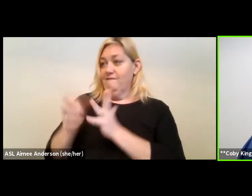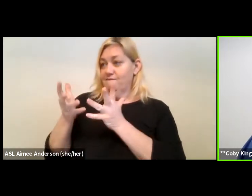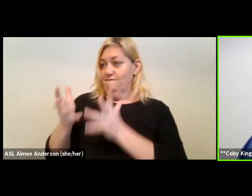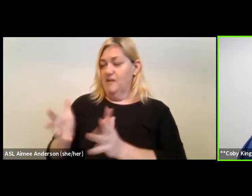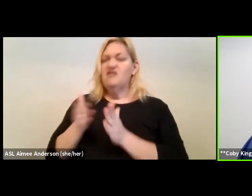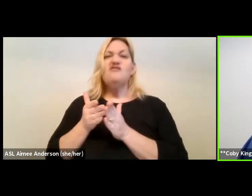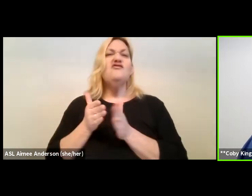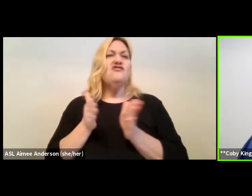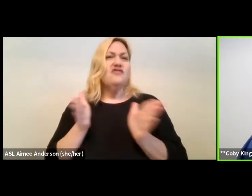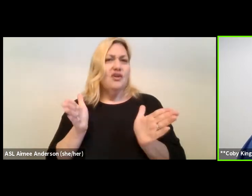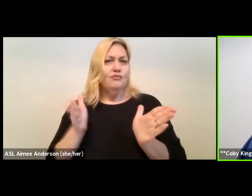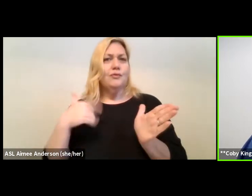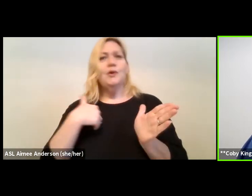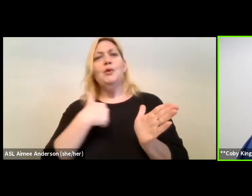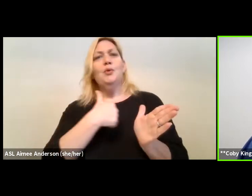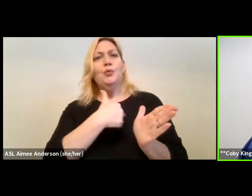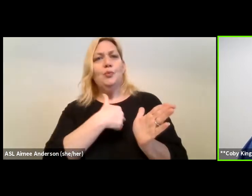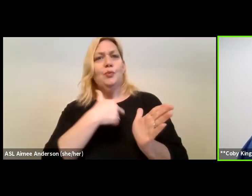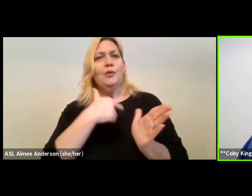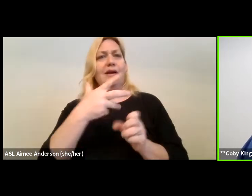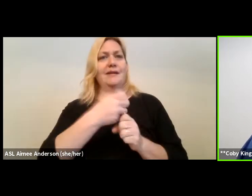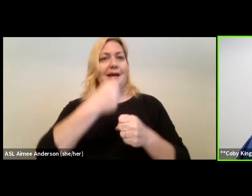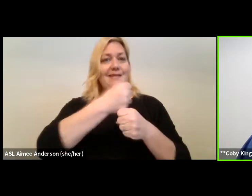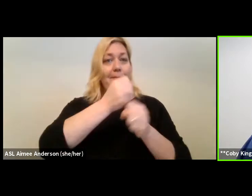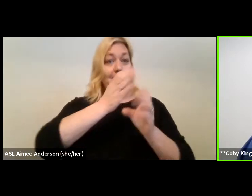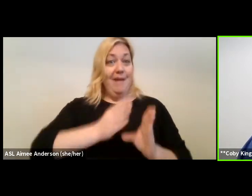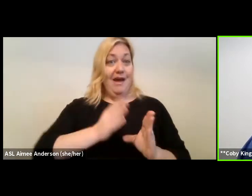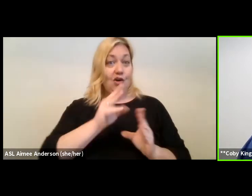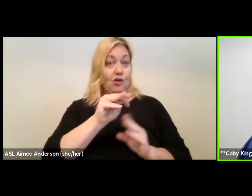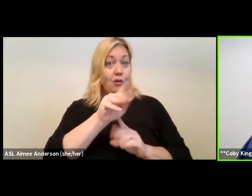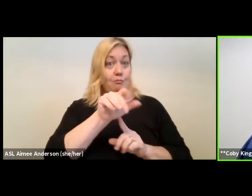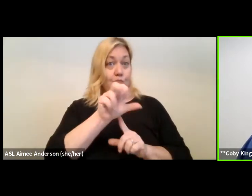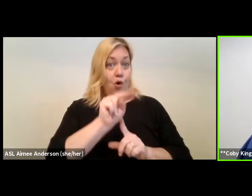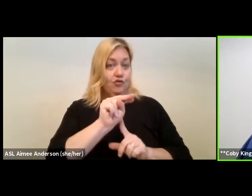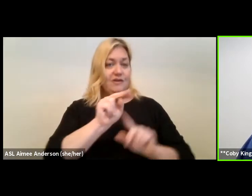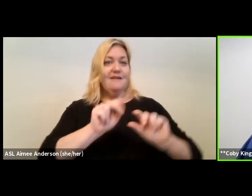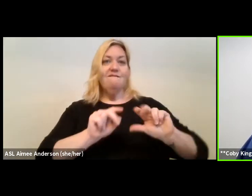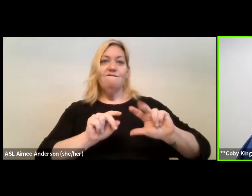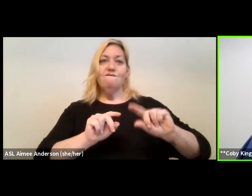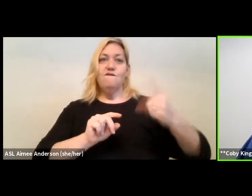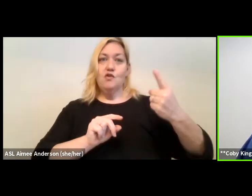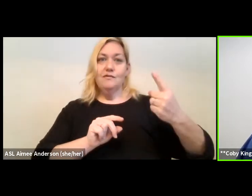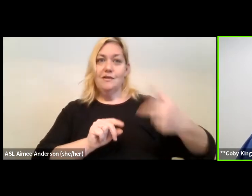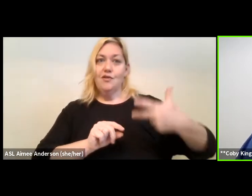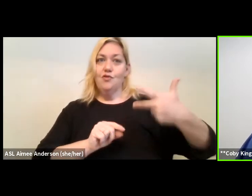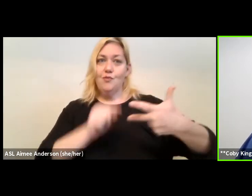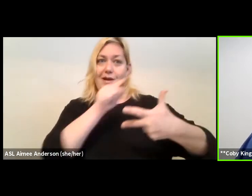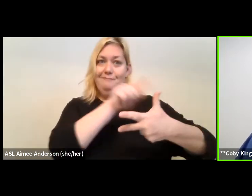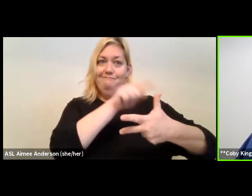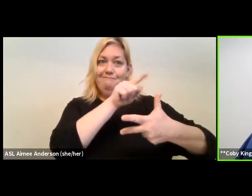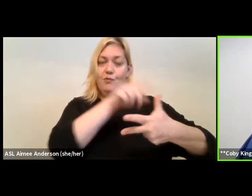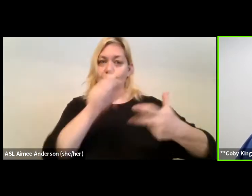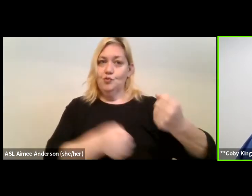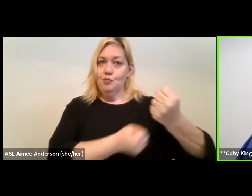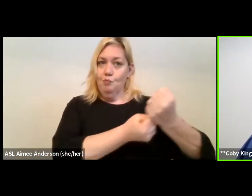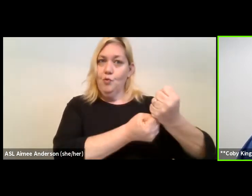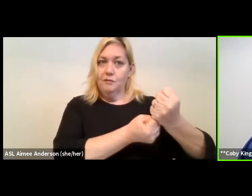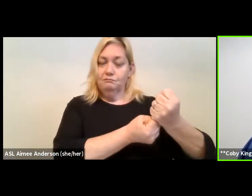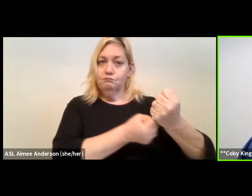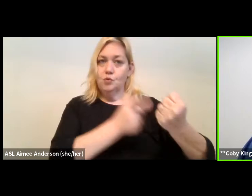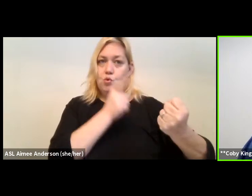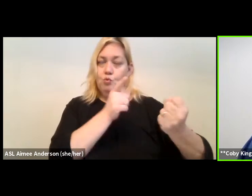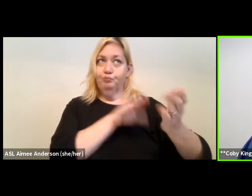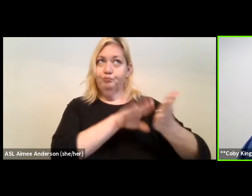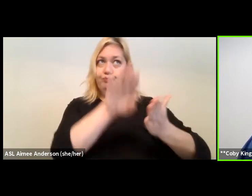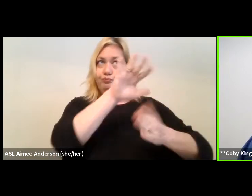we take the maker of the motion to be the first of the 3 speakers in support. Now, what we